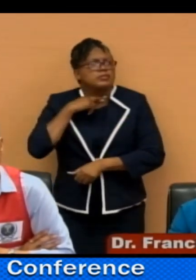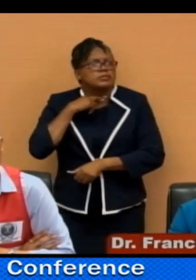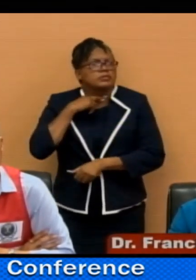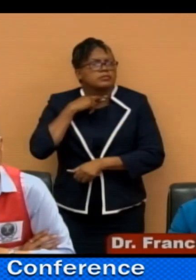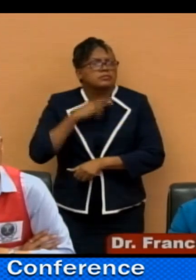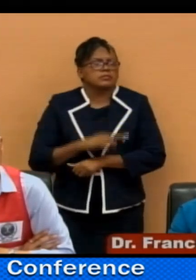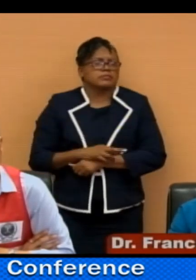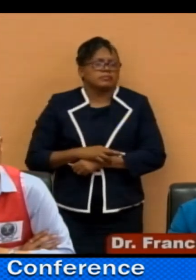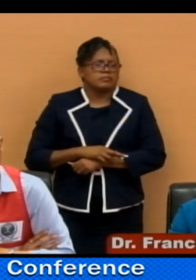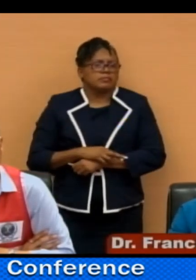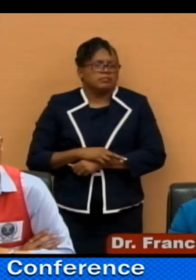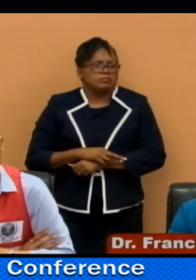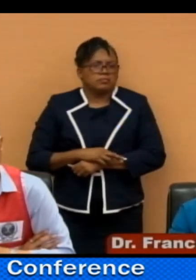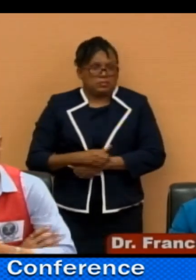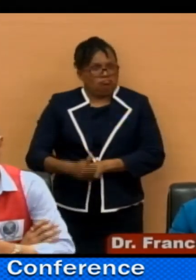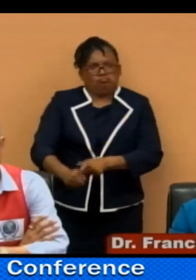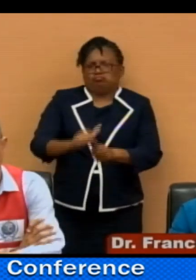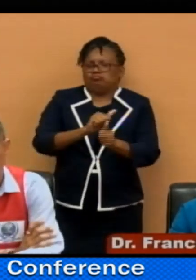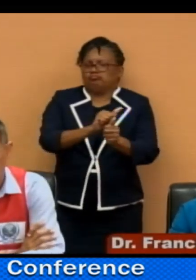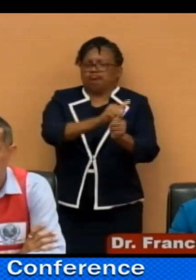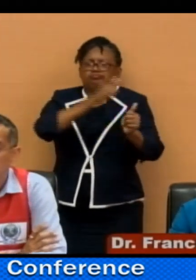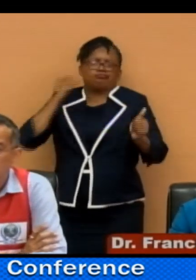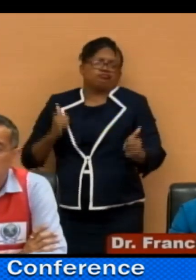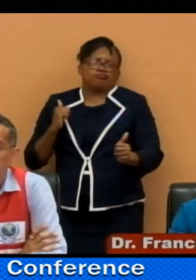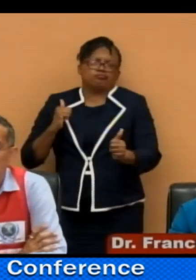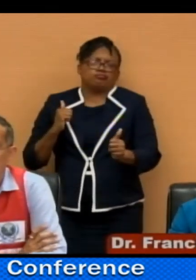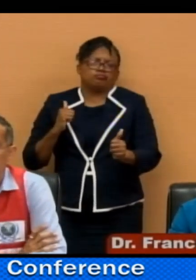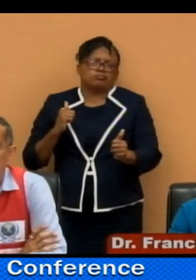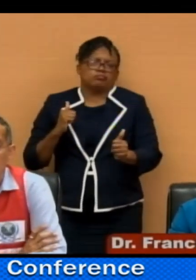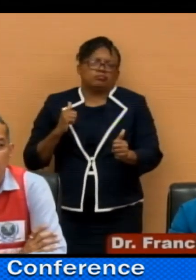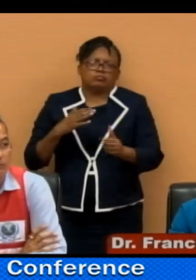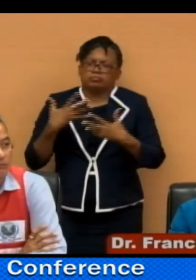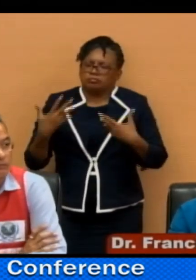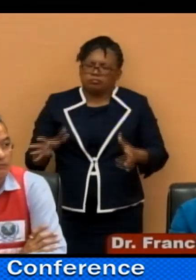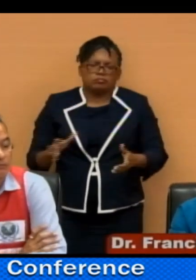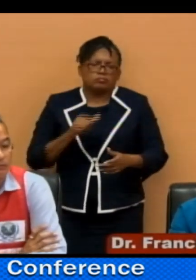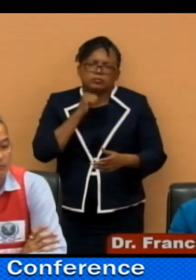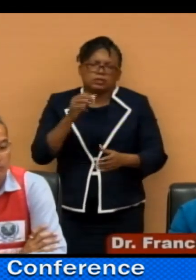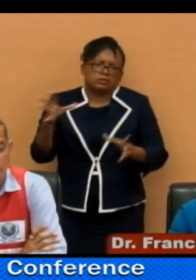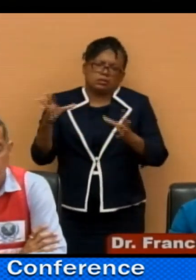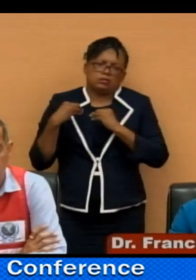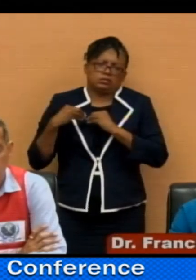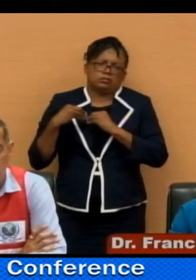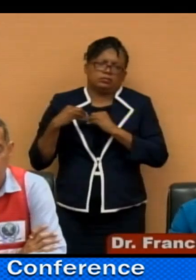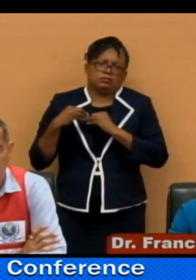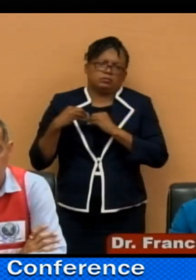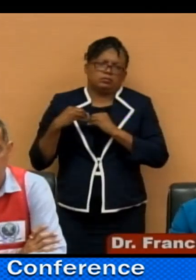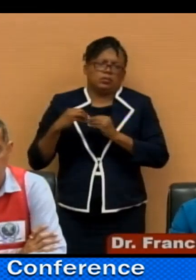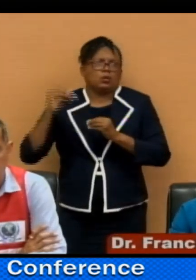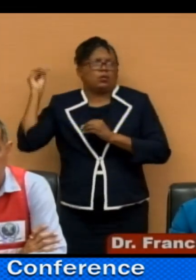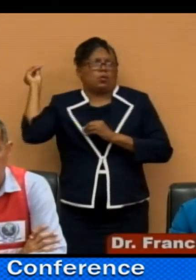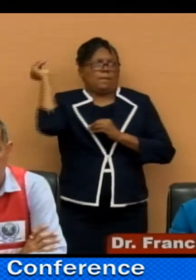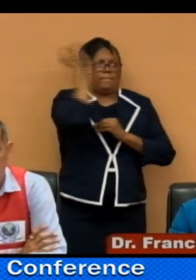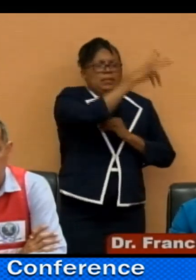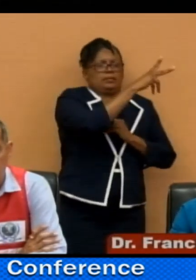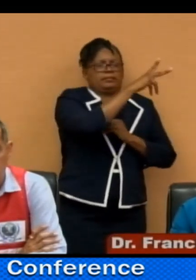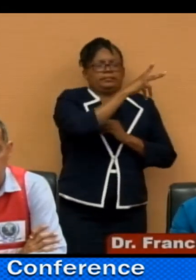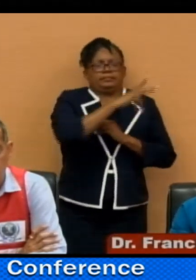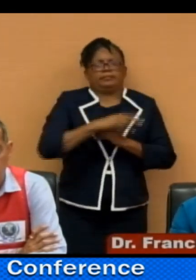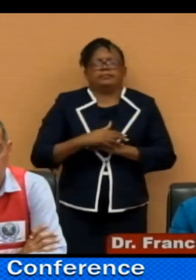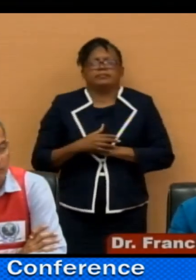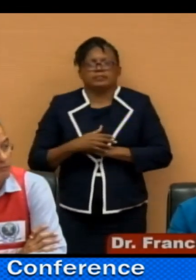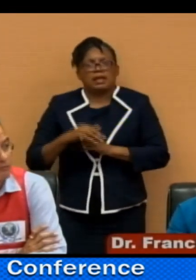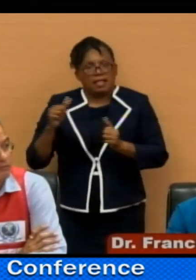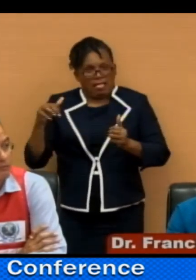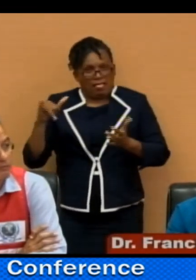we have rejected a number of them based on those risks. So that's an added level of support that we give to the airport, and they